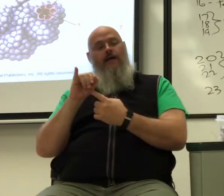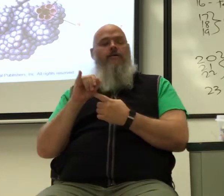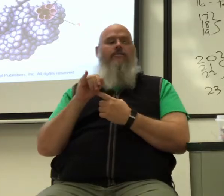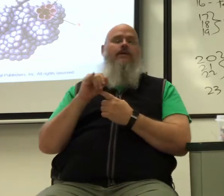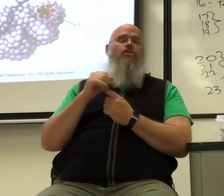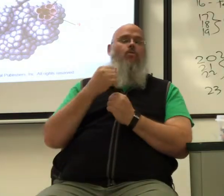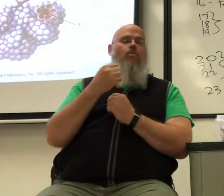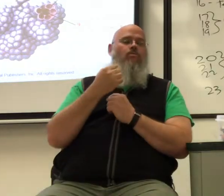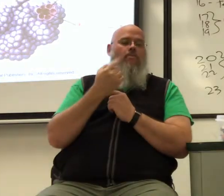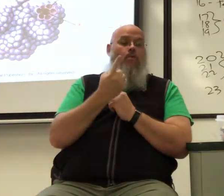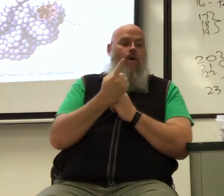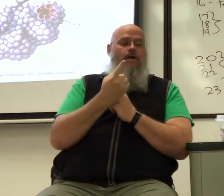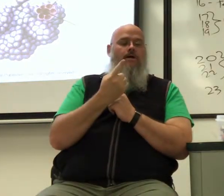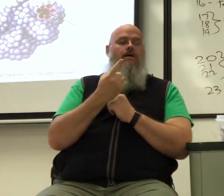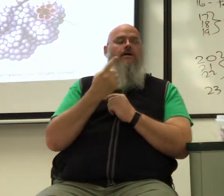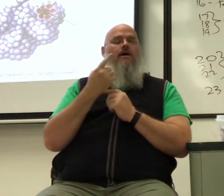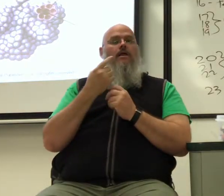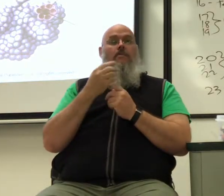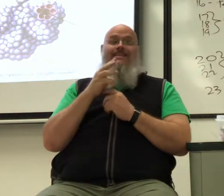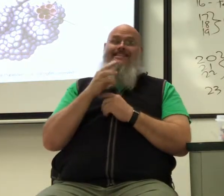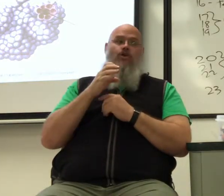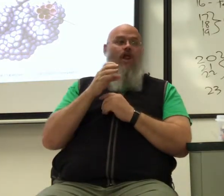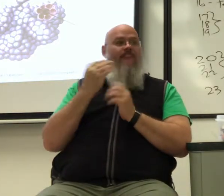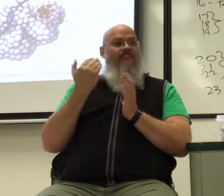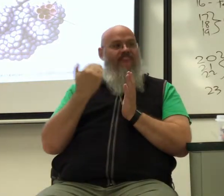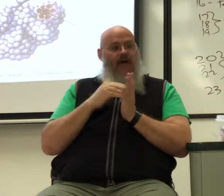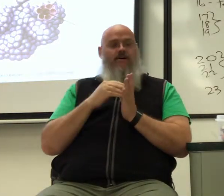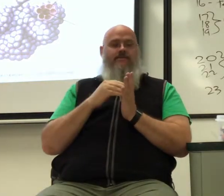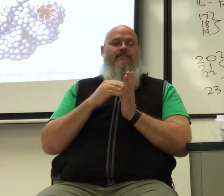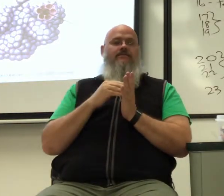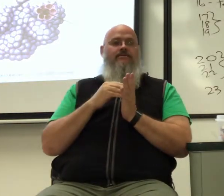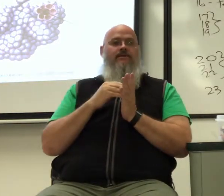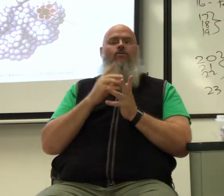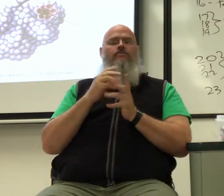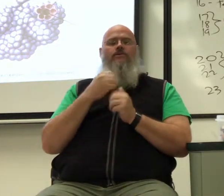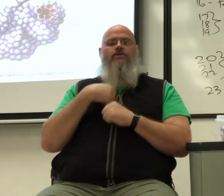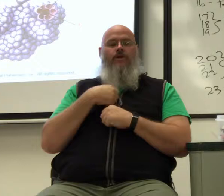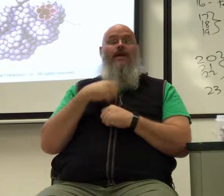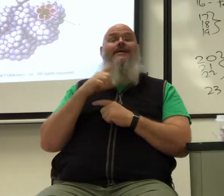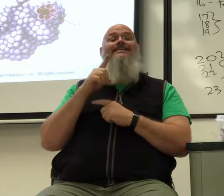them. I mean, 600 million, sorry.